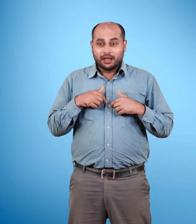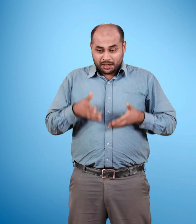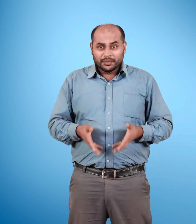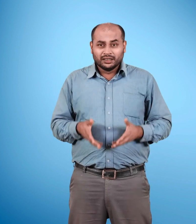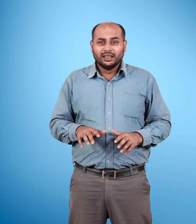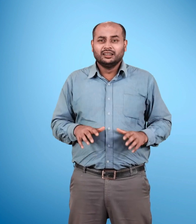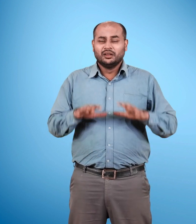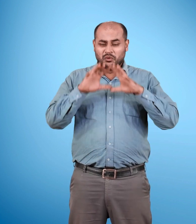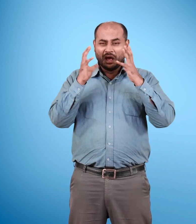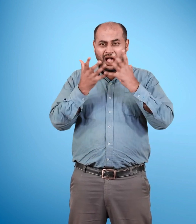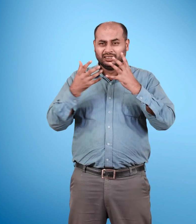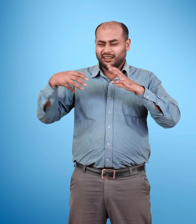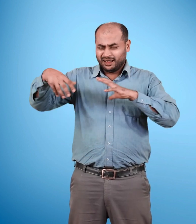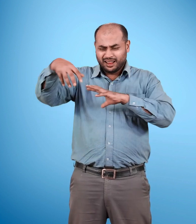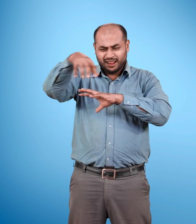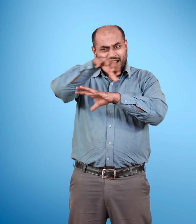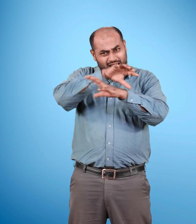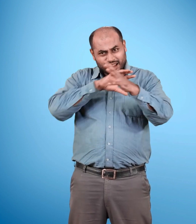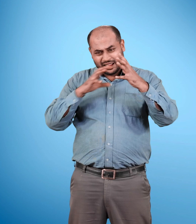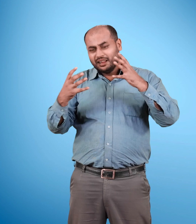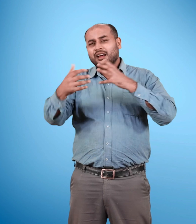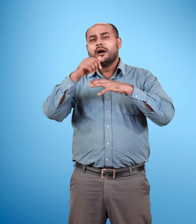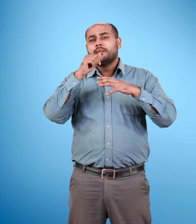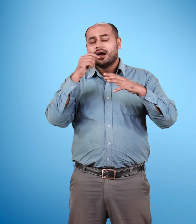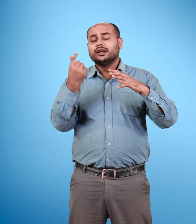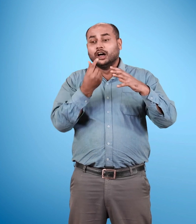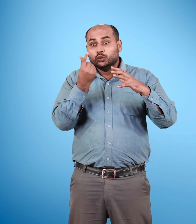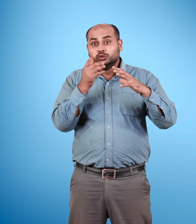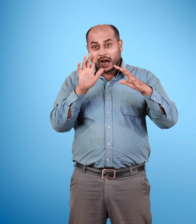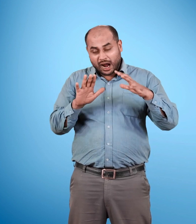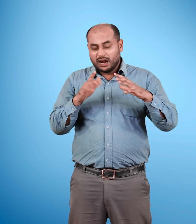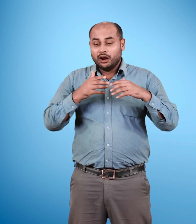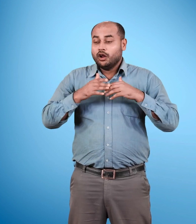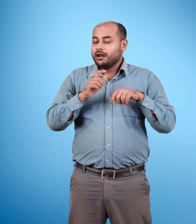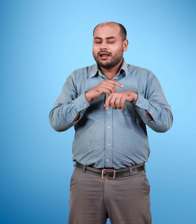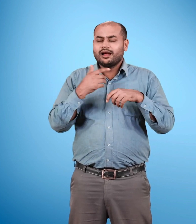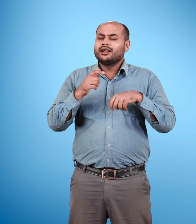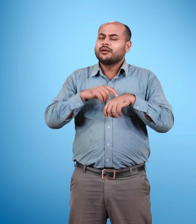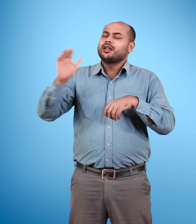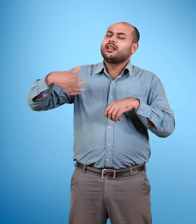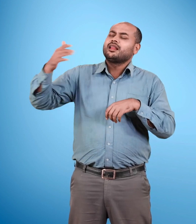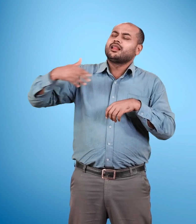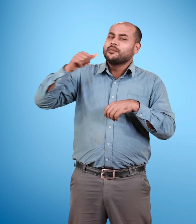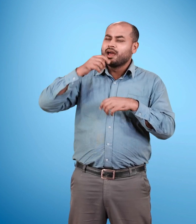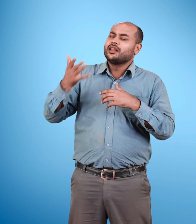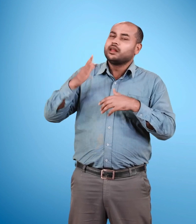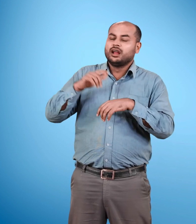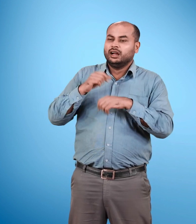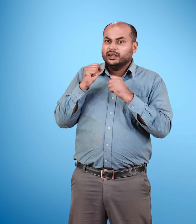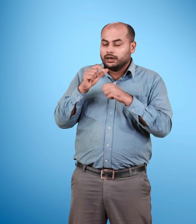The total amount of water on earth remains the same, but the water available for use is very limited